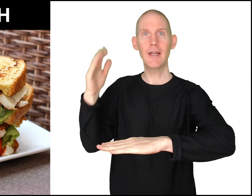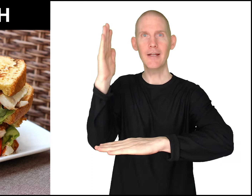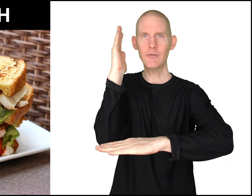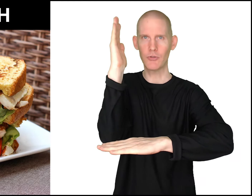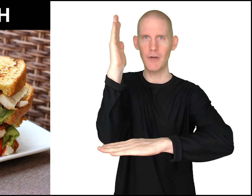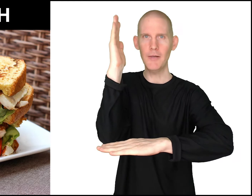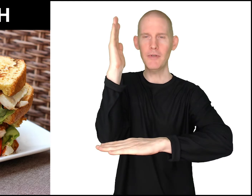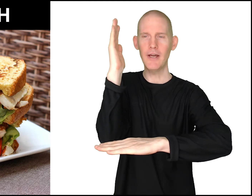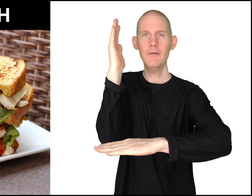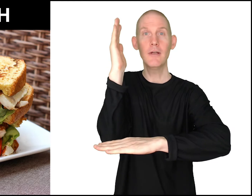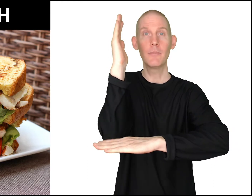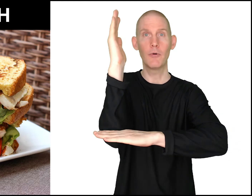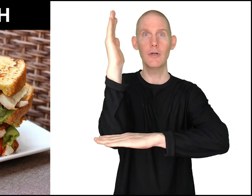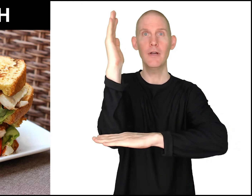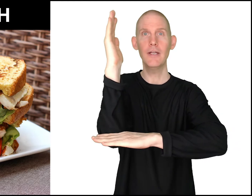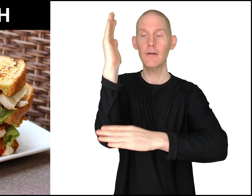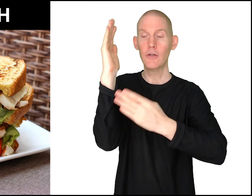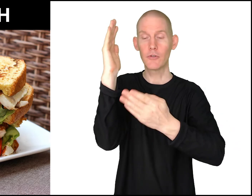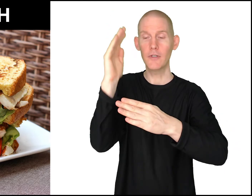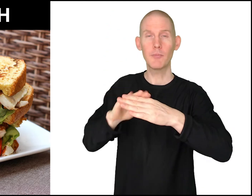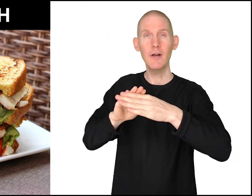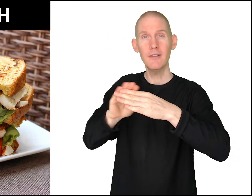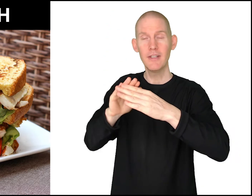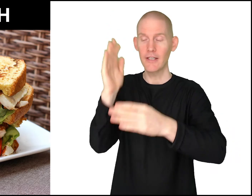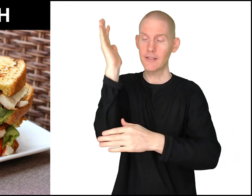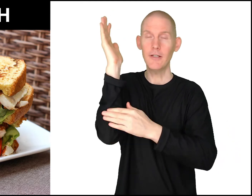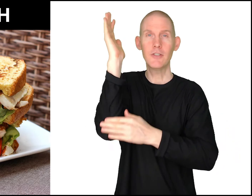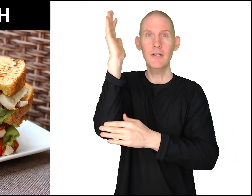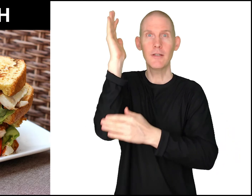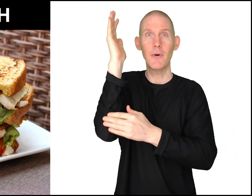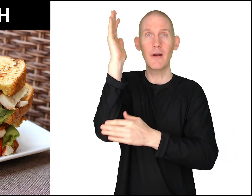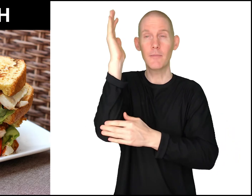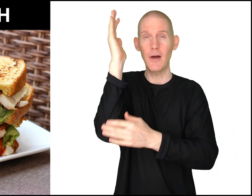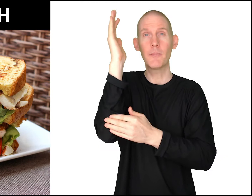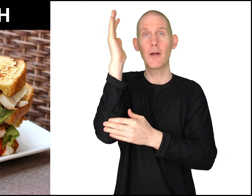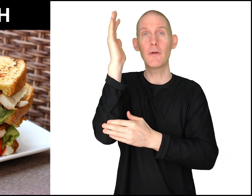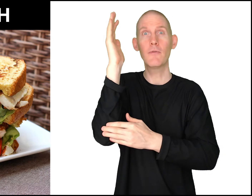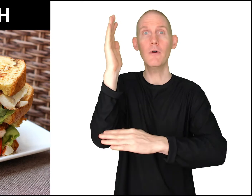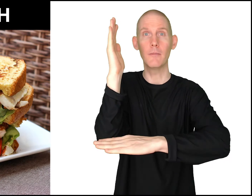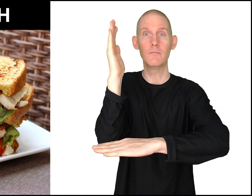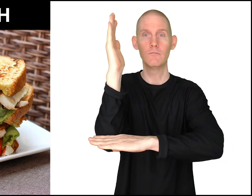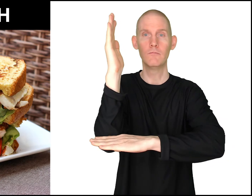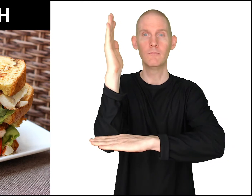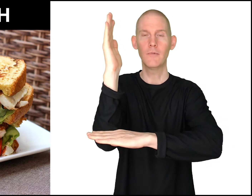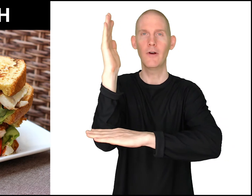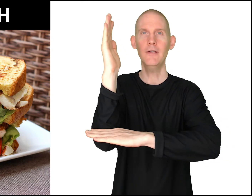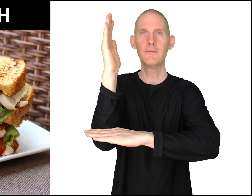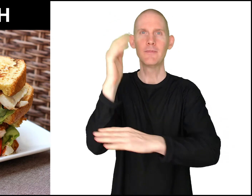hand straight up and down, put it right here. So this part is touching the bottom part of my forearm. Right?